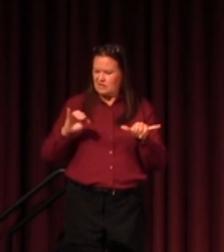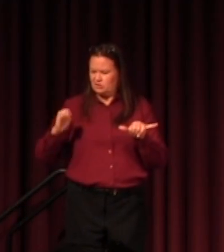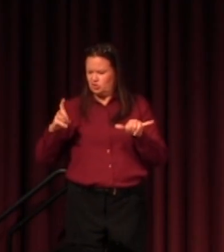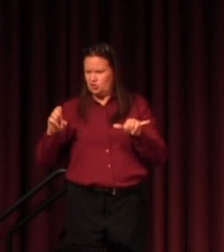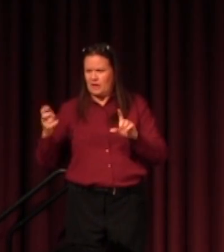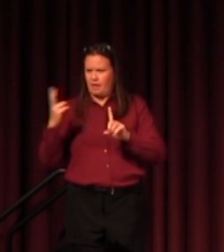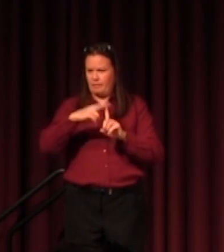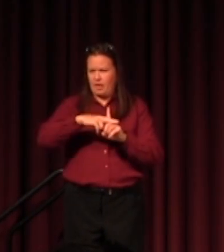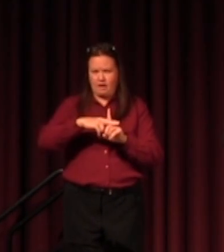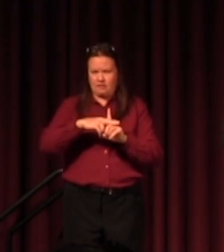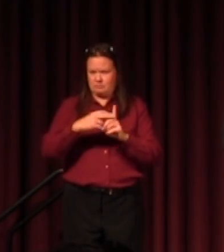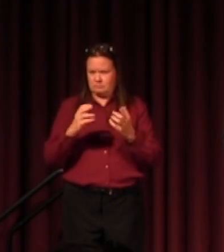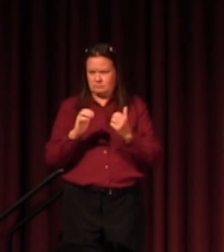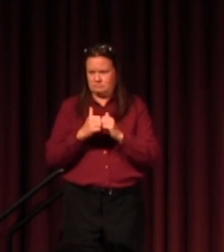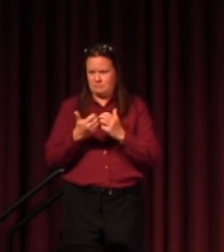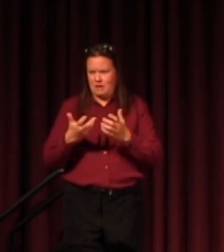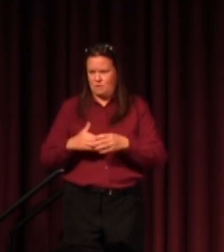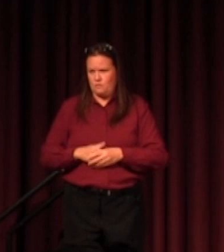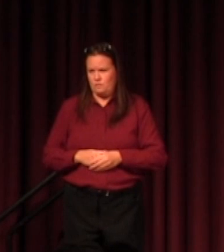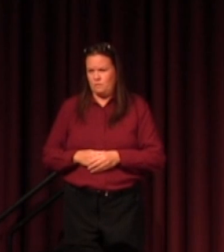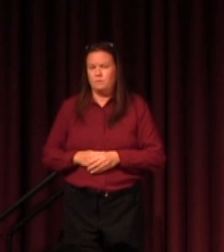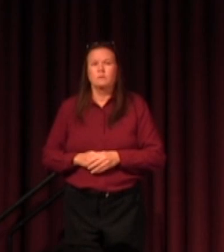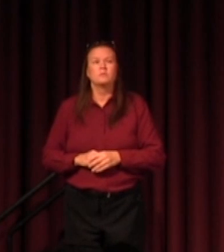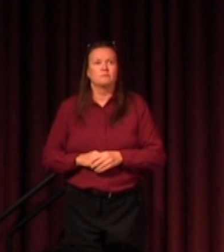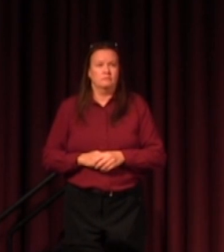do with systems.